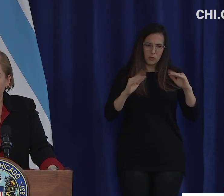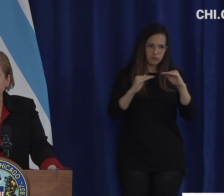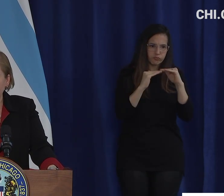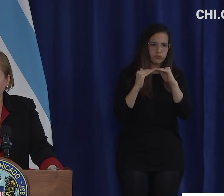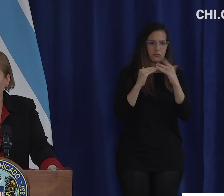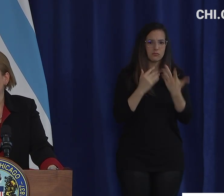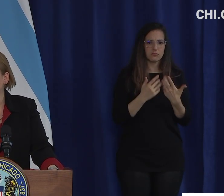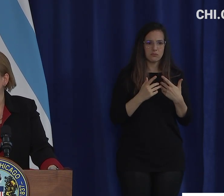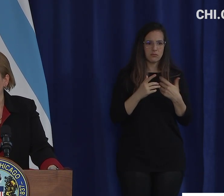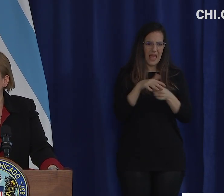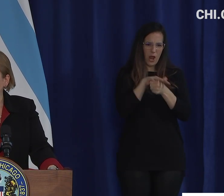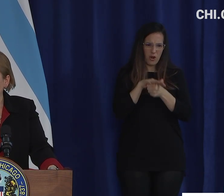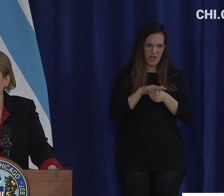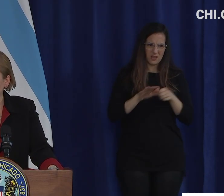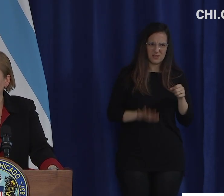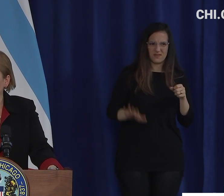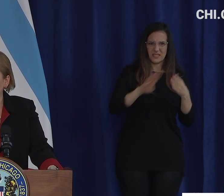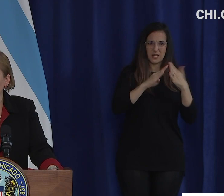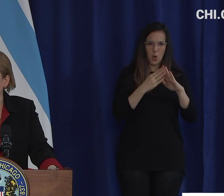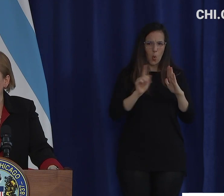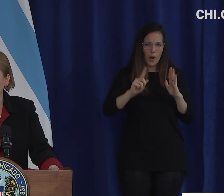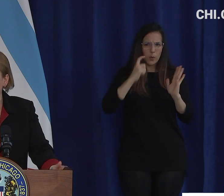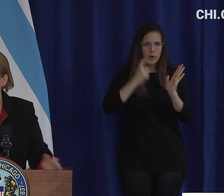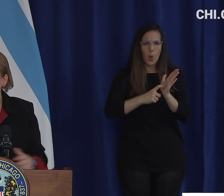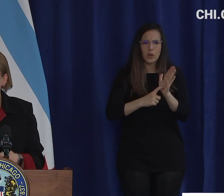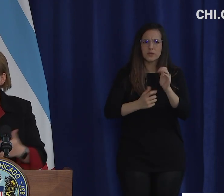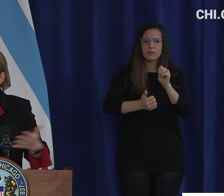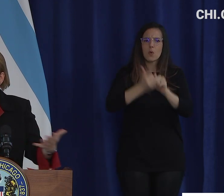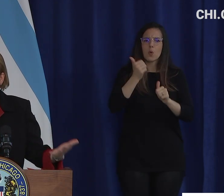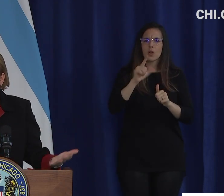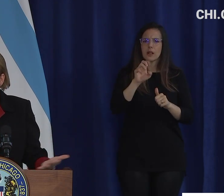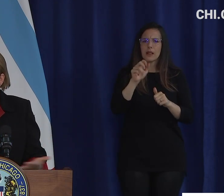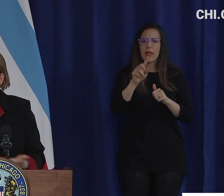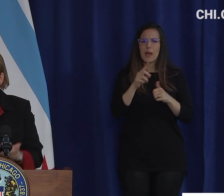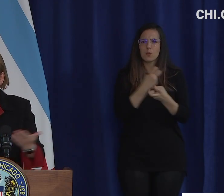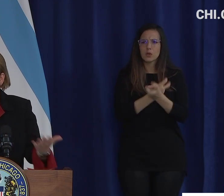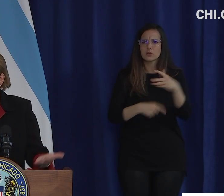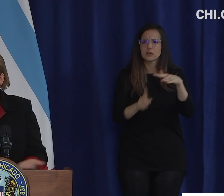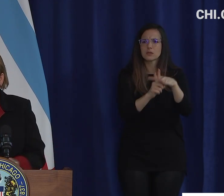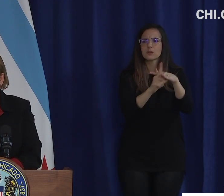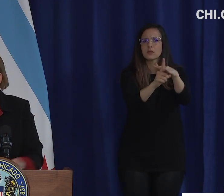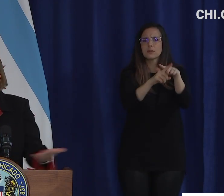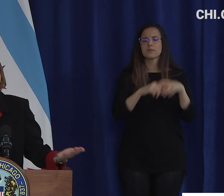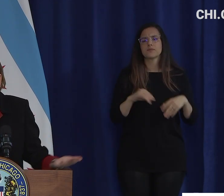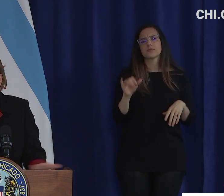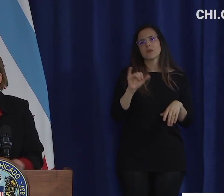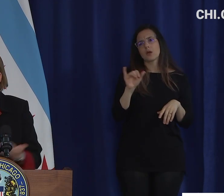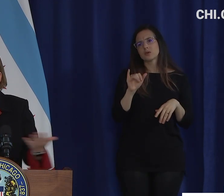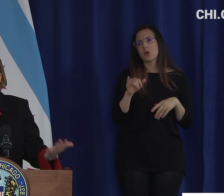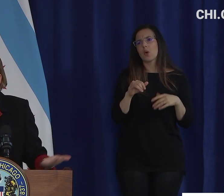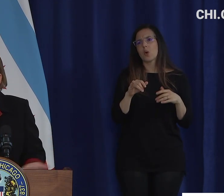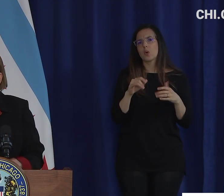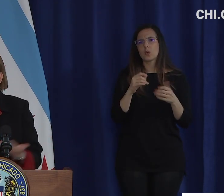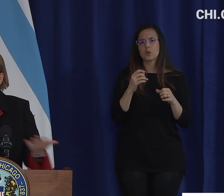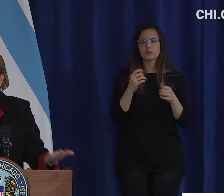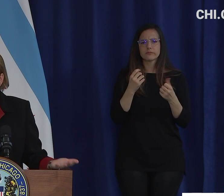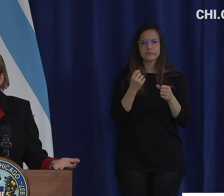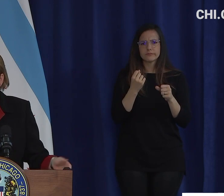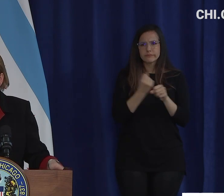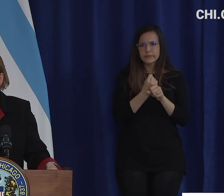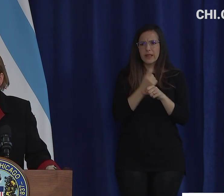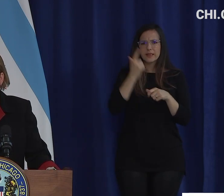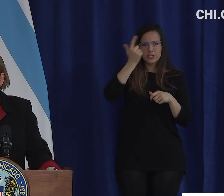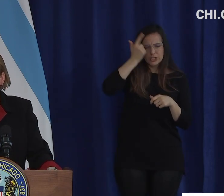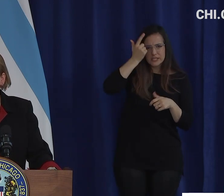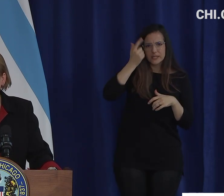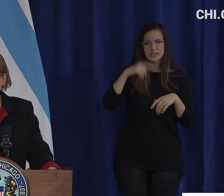lead poisoning? And then we've thought about logistics. So if the water department is already in working on things related to the water mains, that could be a good